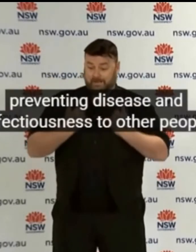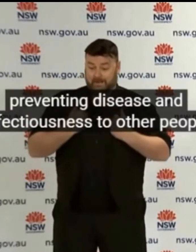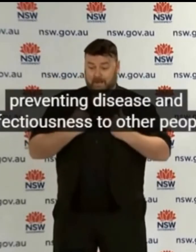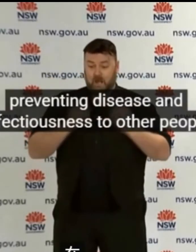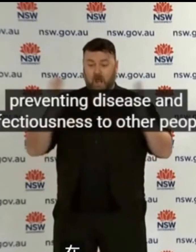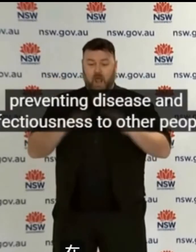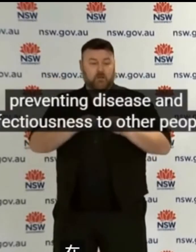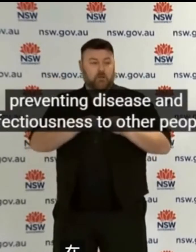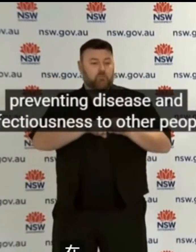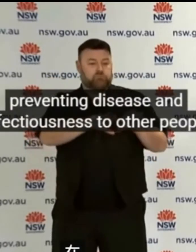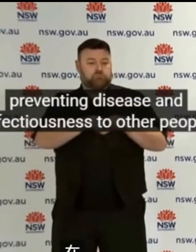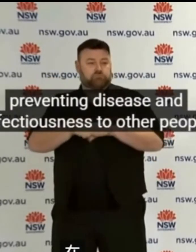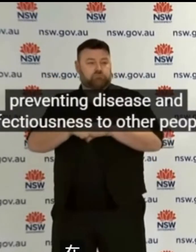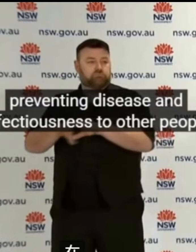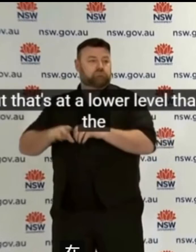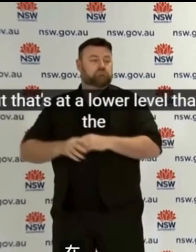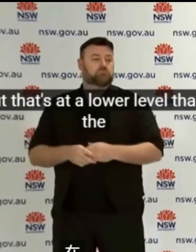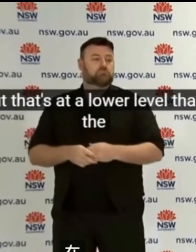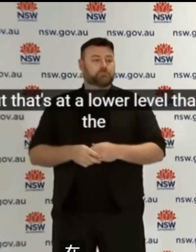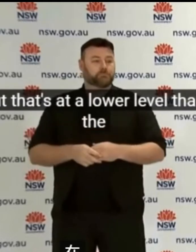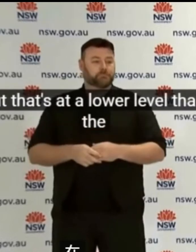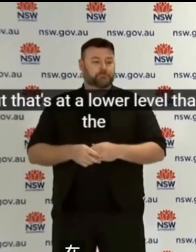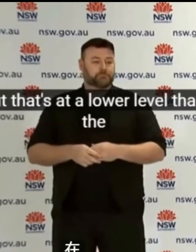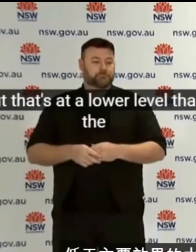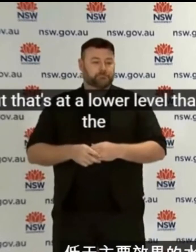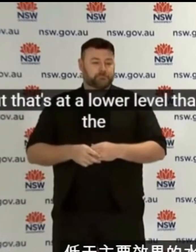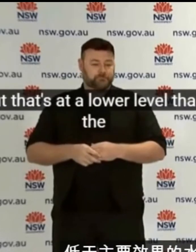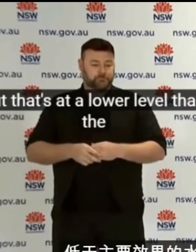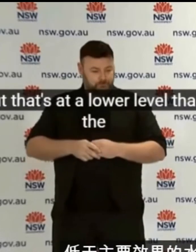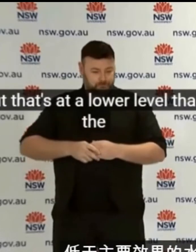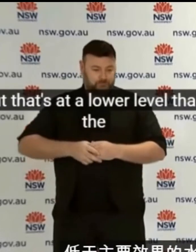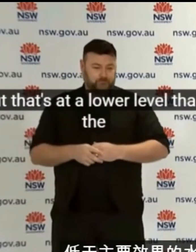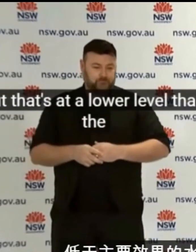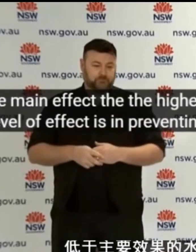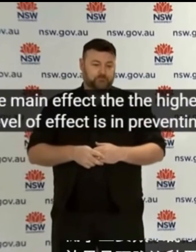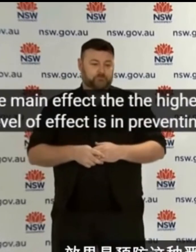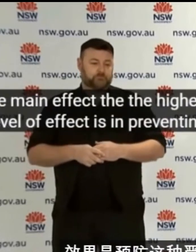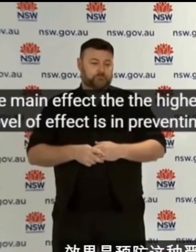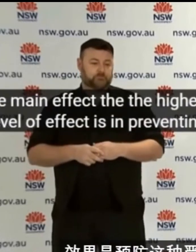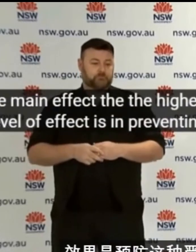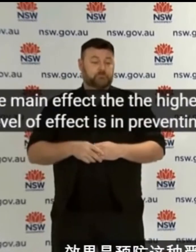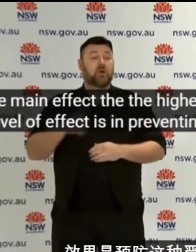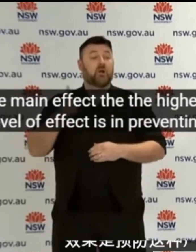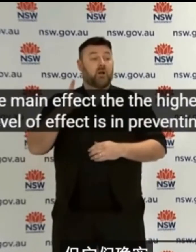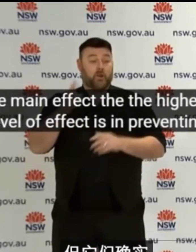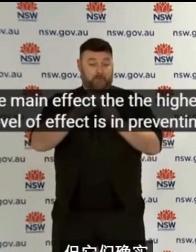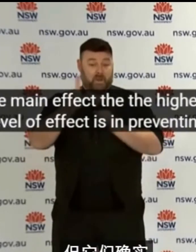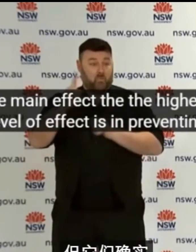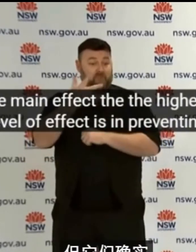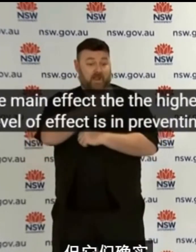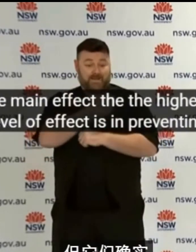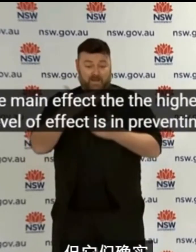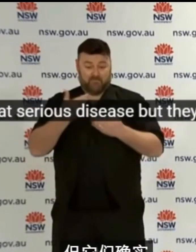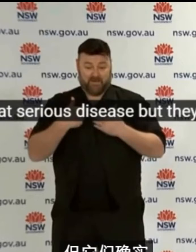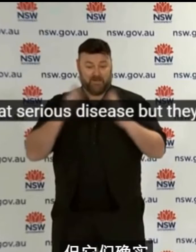the main effect. The highest level of effect is in preventing that serious disease, but they do and are very effective